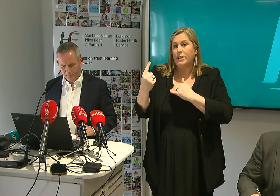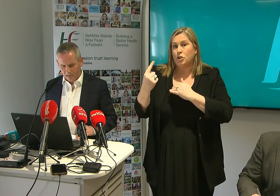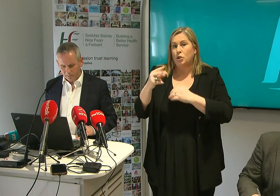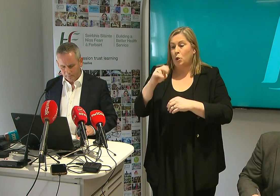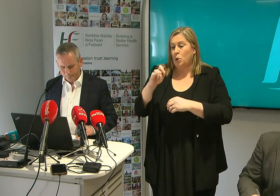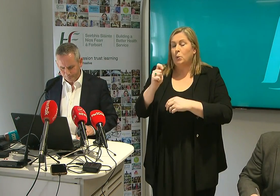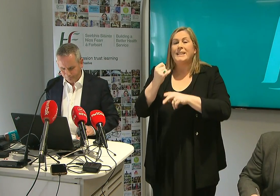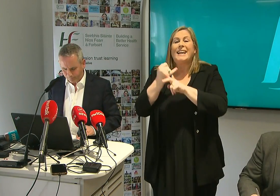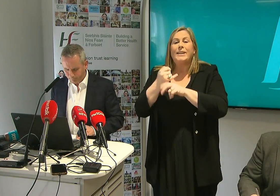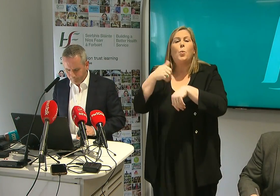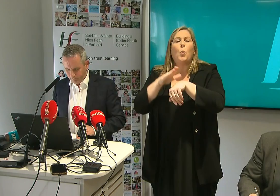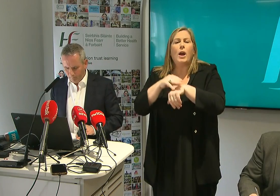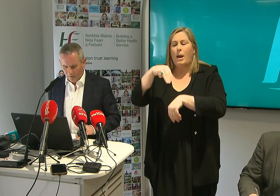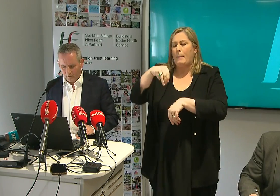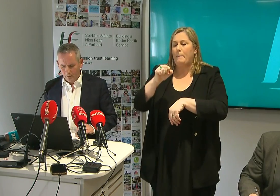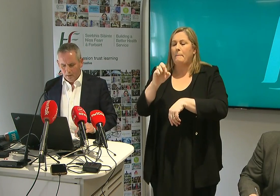Mallor Hospital.